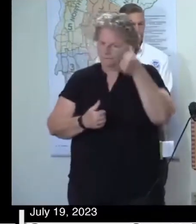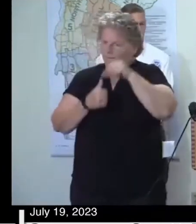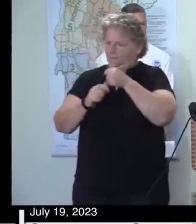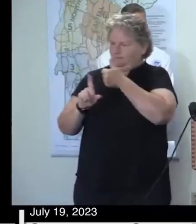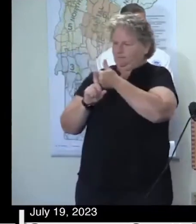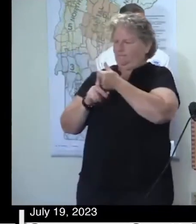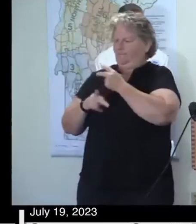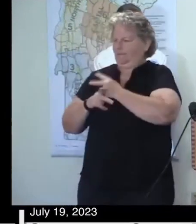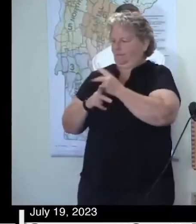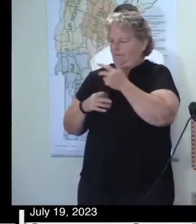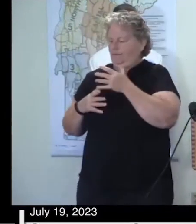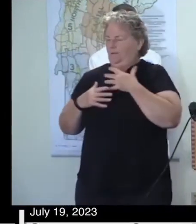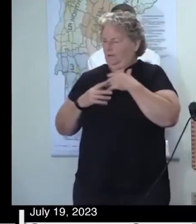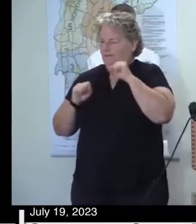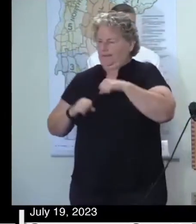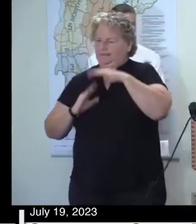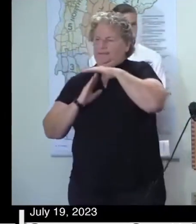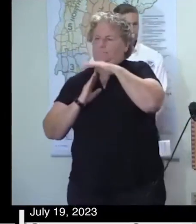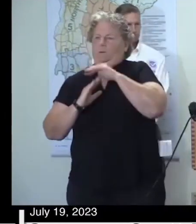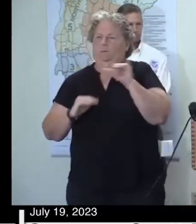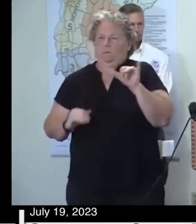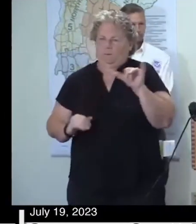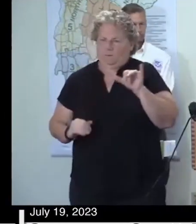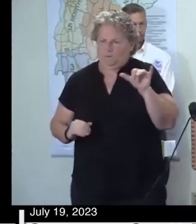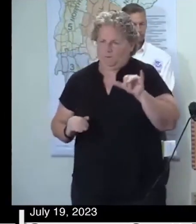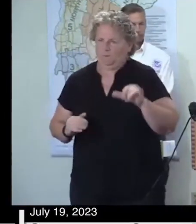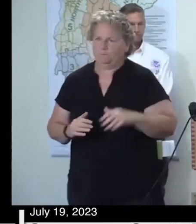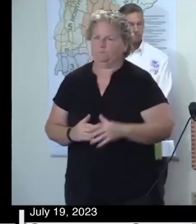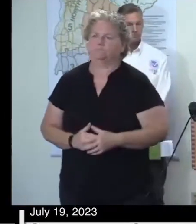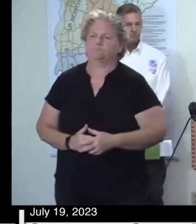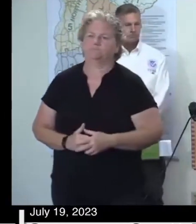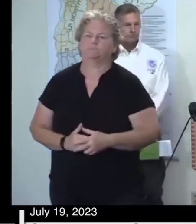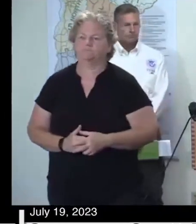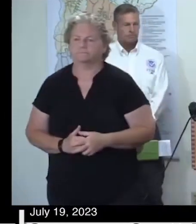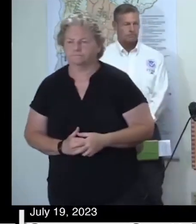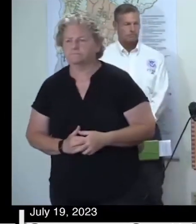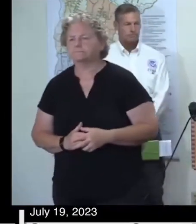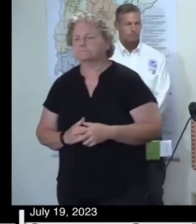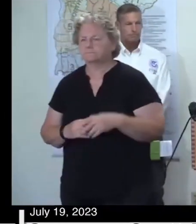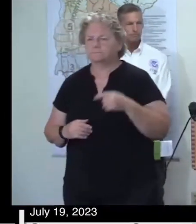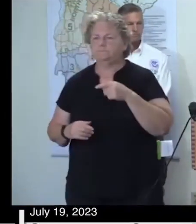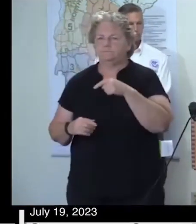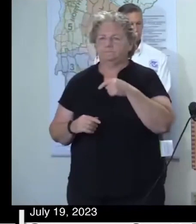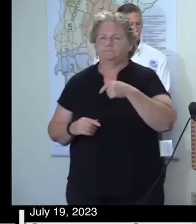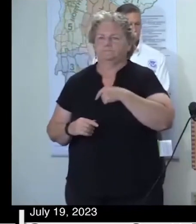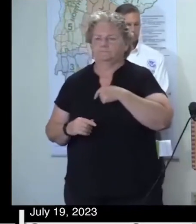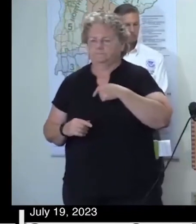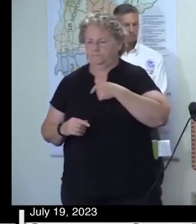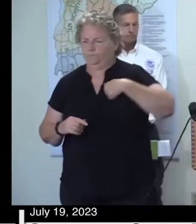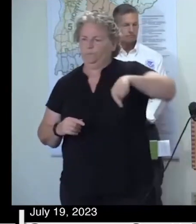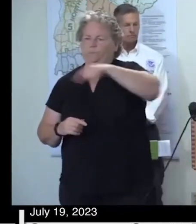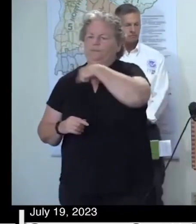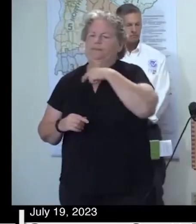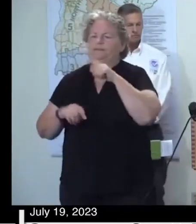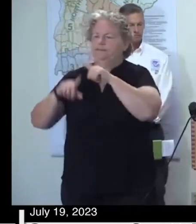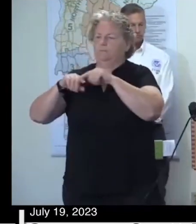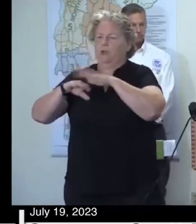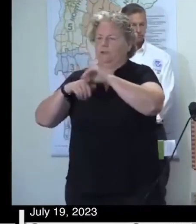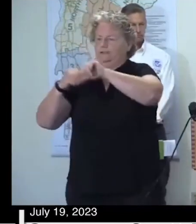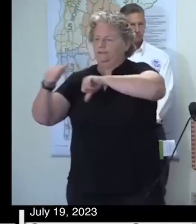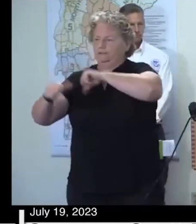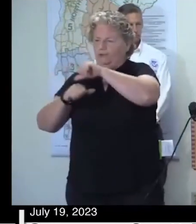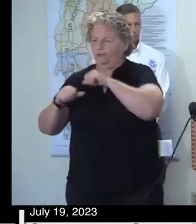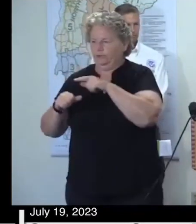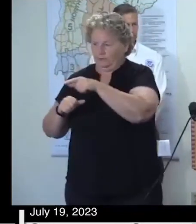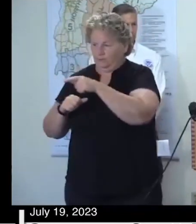Lean on your teammates for support and develop a buddy system in order to monitor one another's stress,